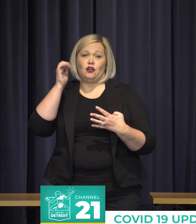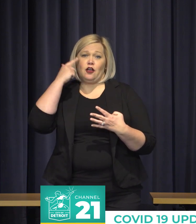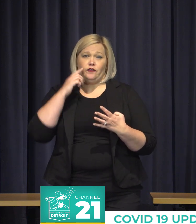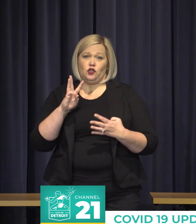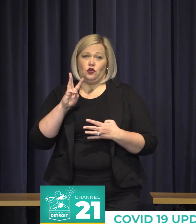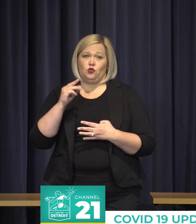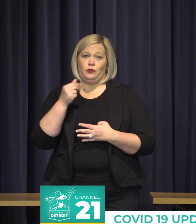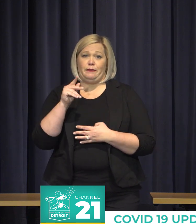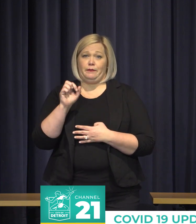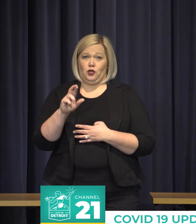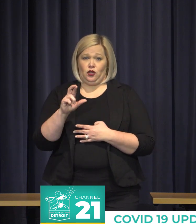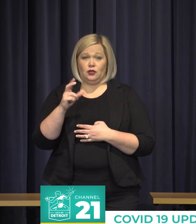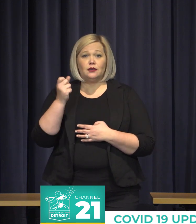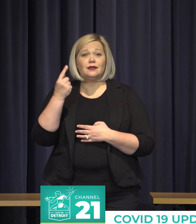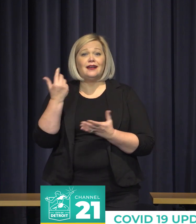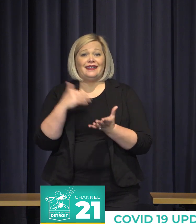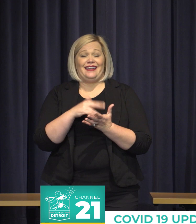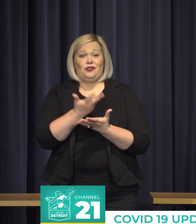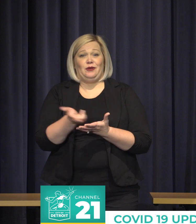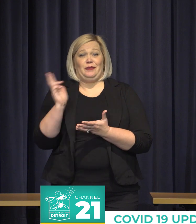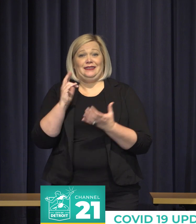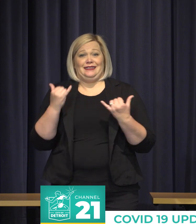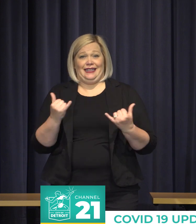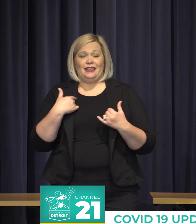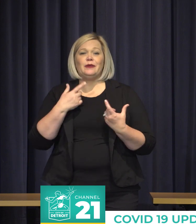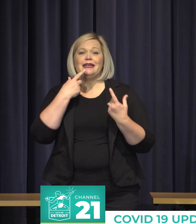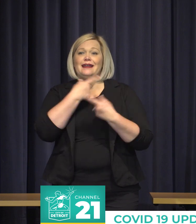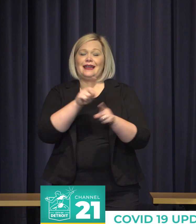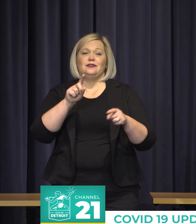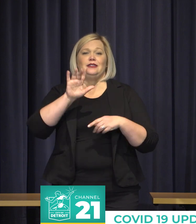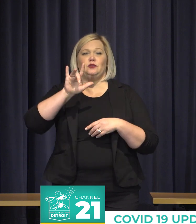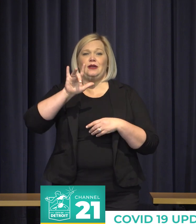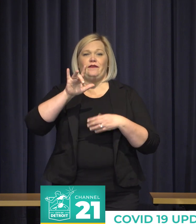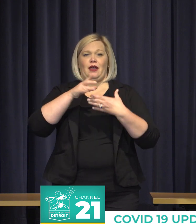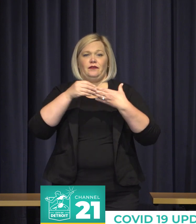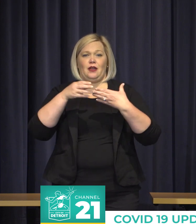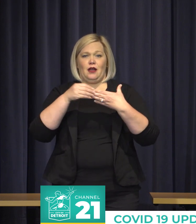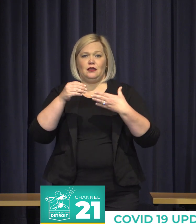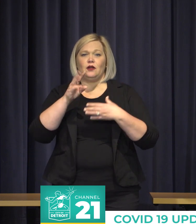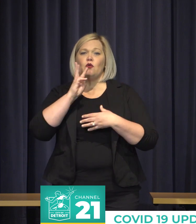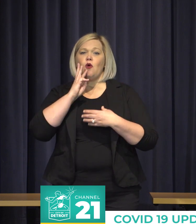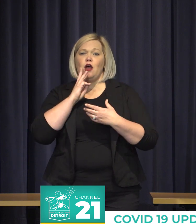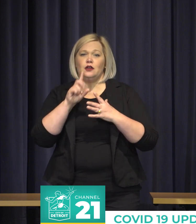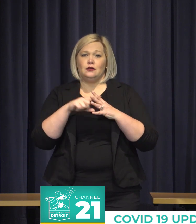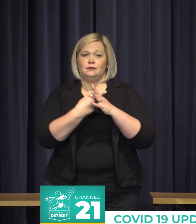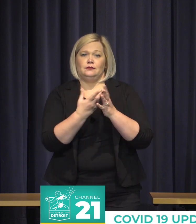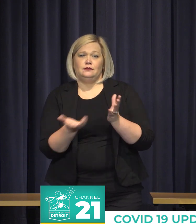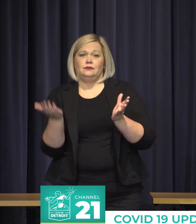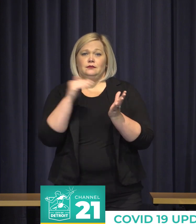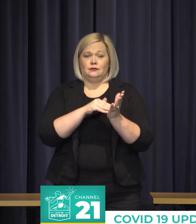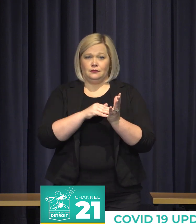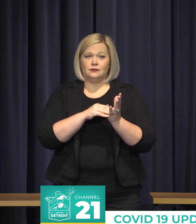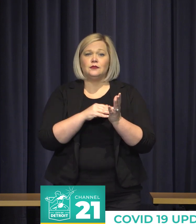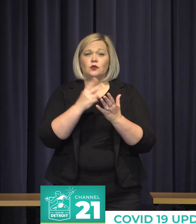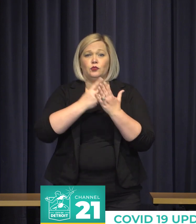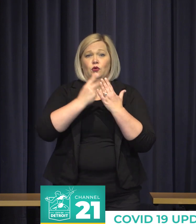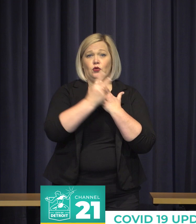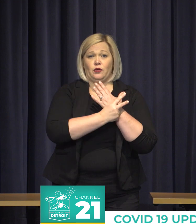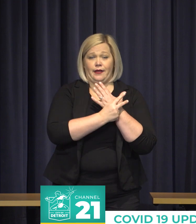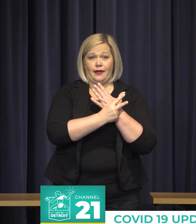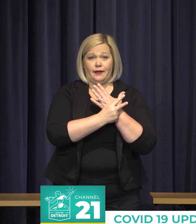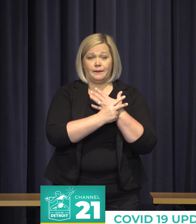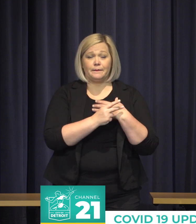again. 3 weeks ago today, we announced the $25 water restoration program. We will have